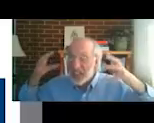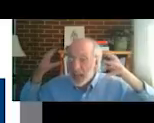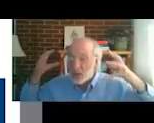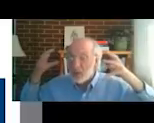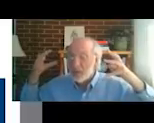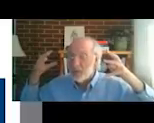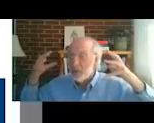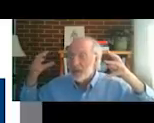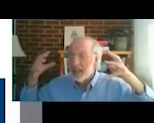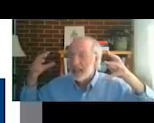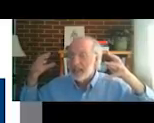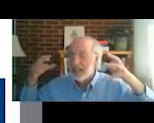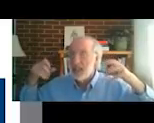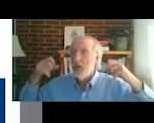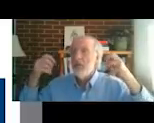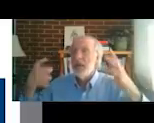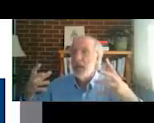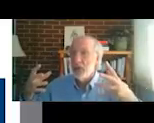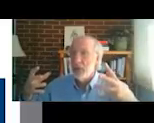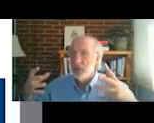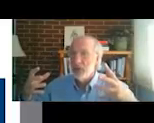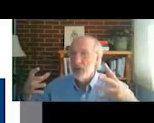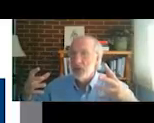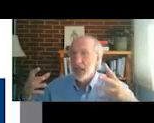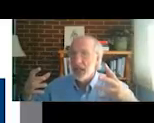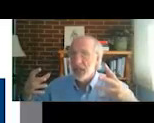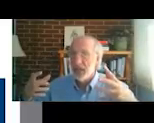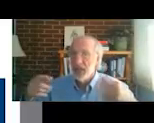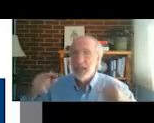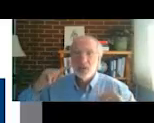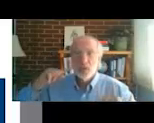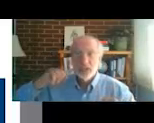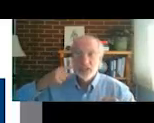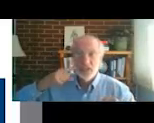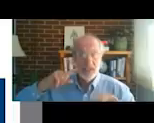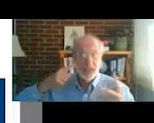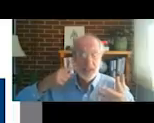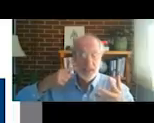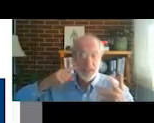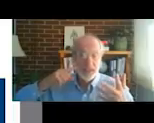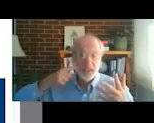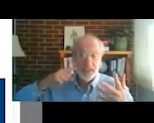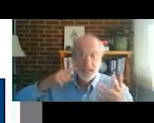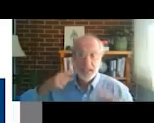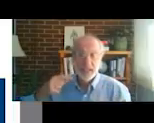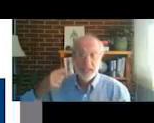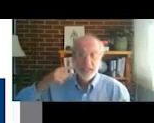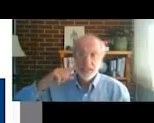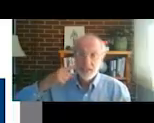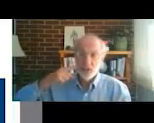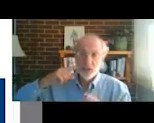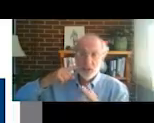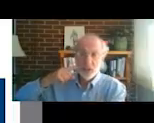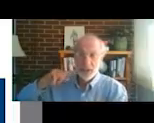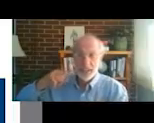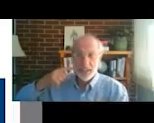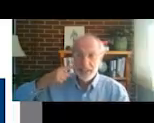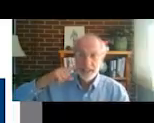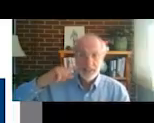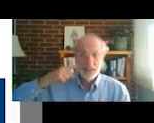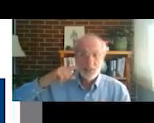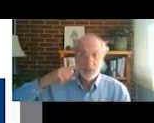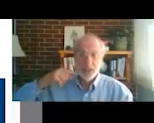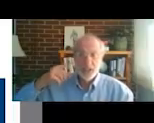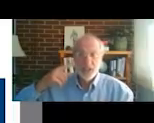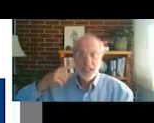the sound of the word candy valuable to the child, as well as the seeing the sign. This goes along with getting the